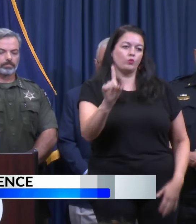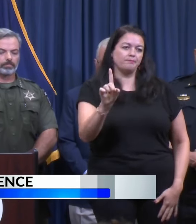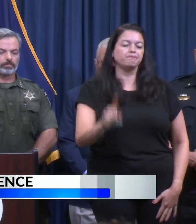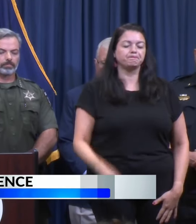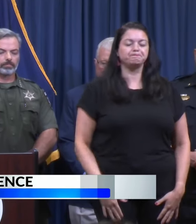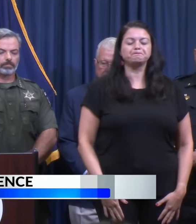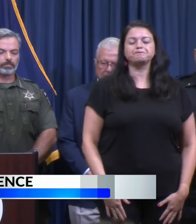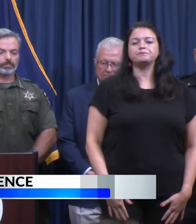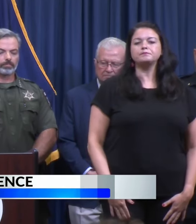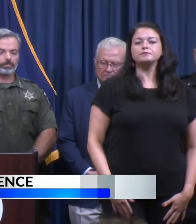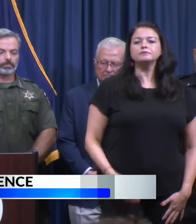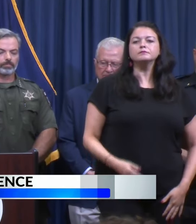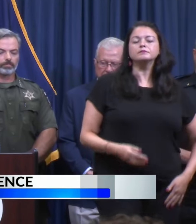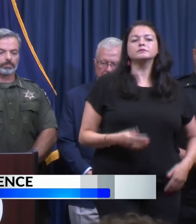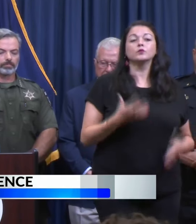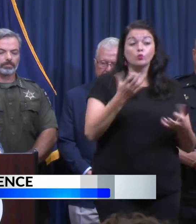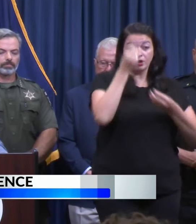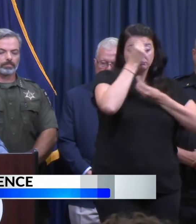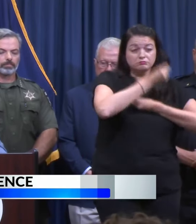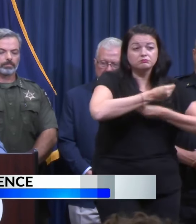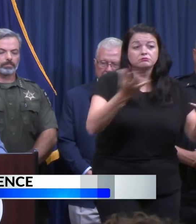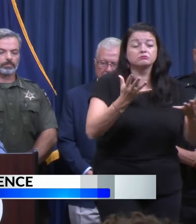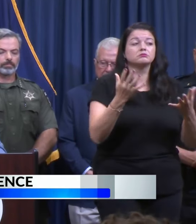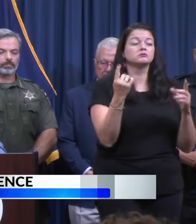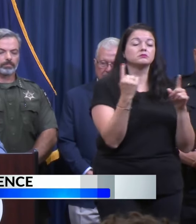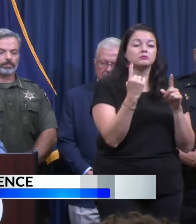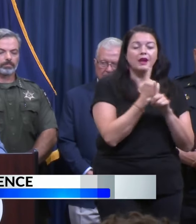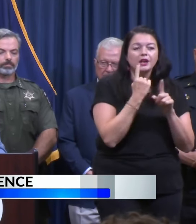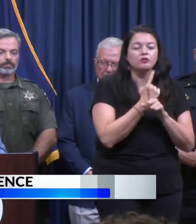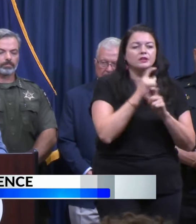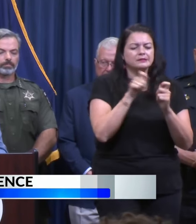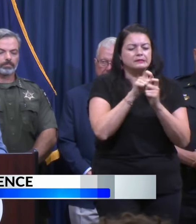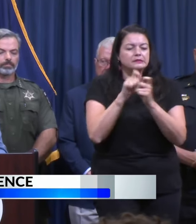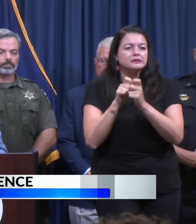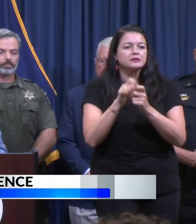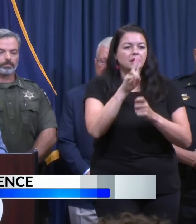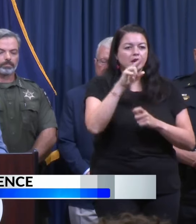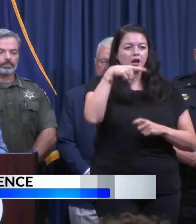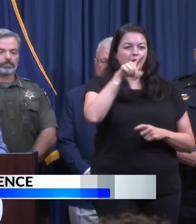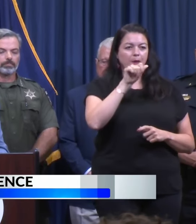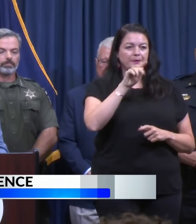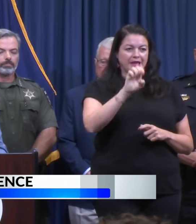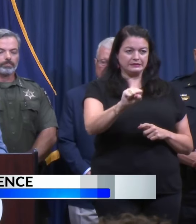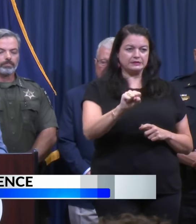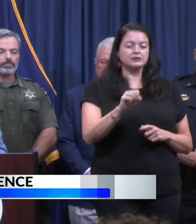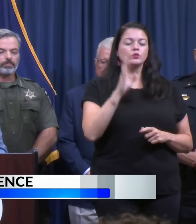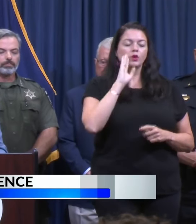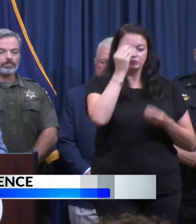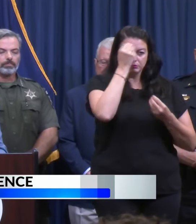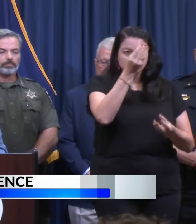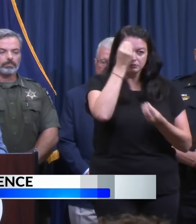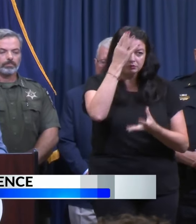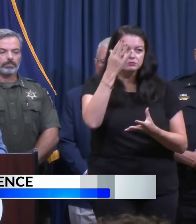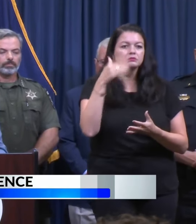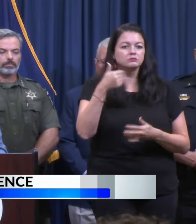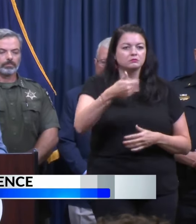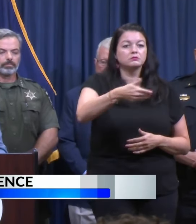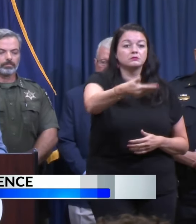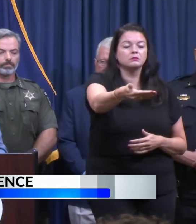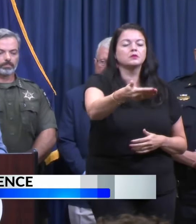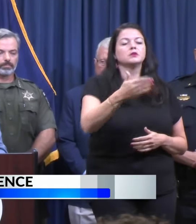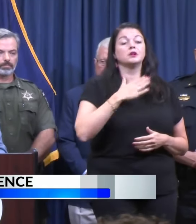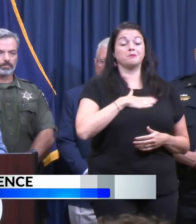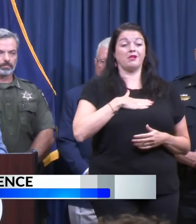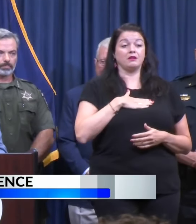We are committed to keeping you informed with accurate and timely updates and will continue to provide updates as the situation evolves. Please